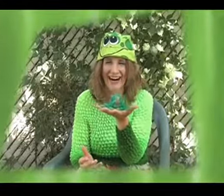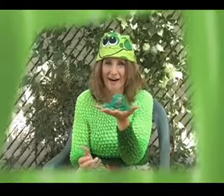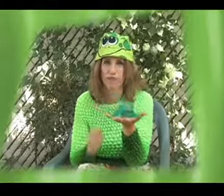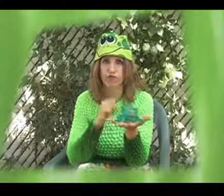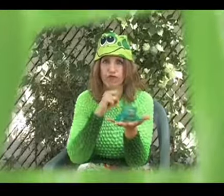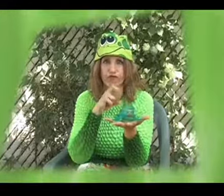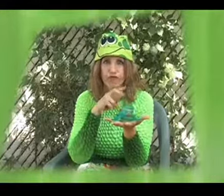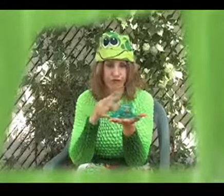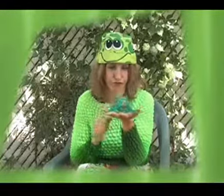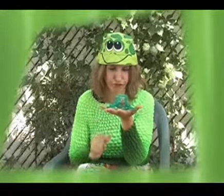Ah! Frogs.